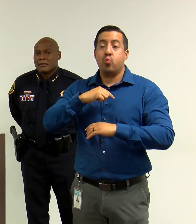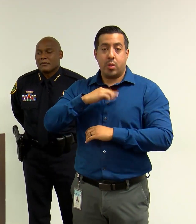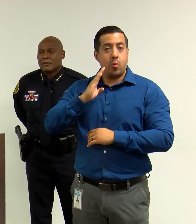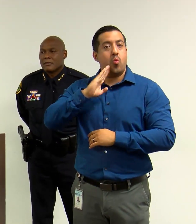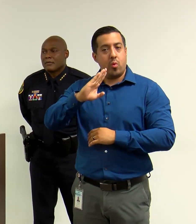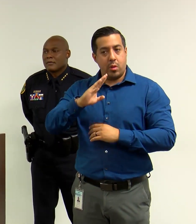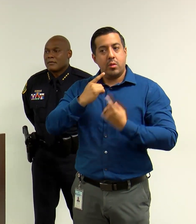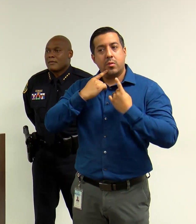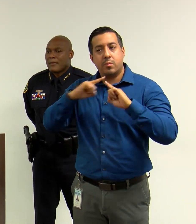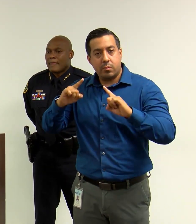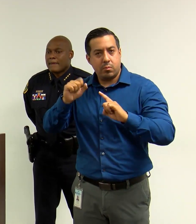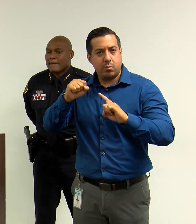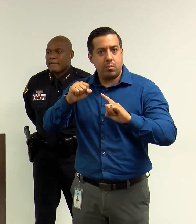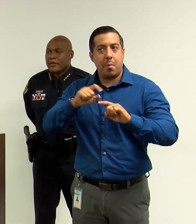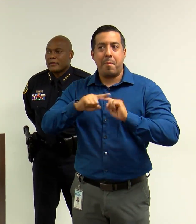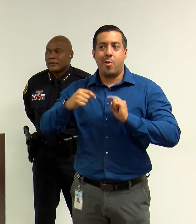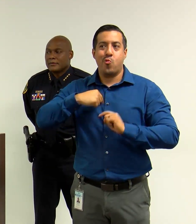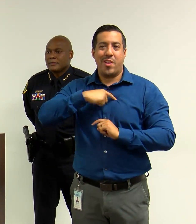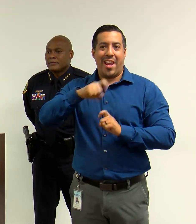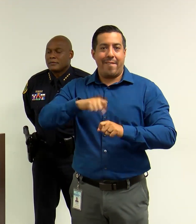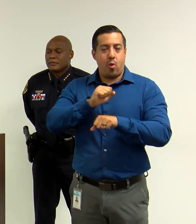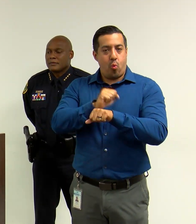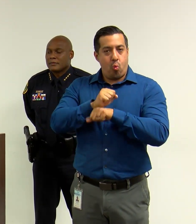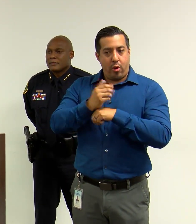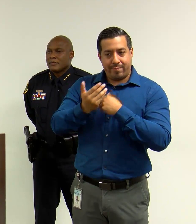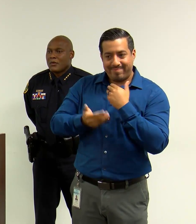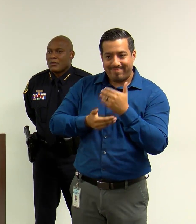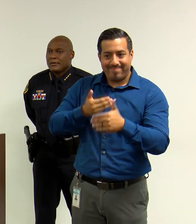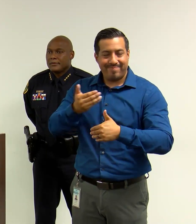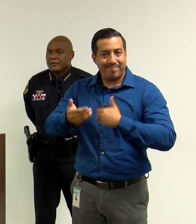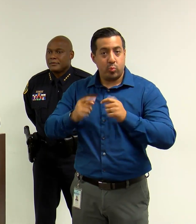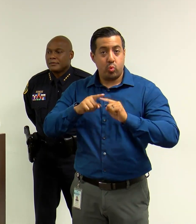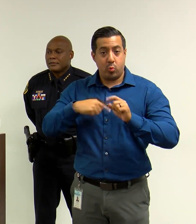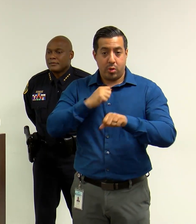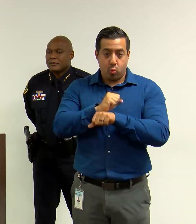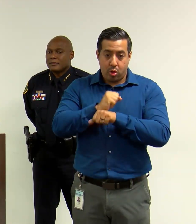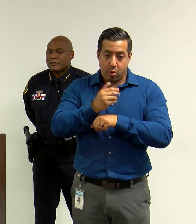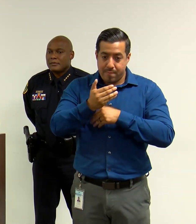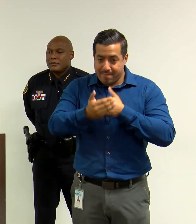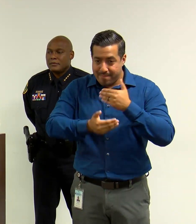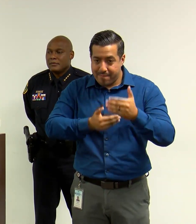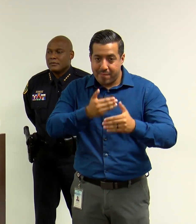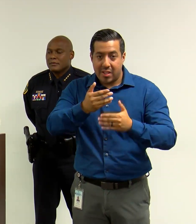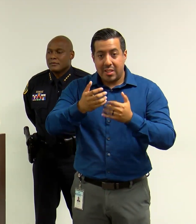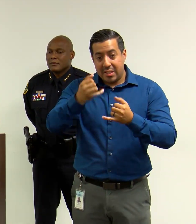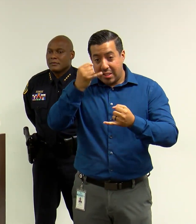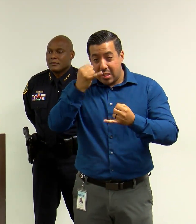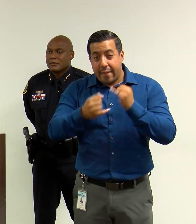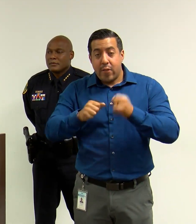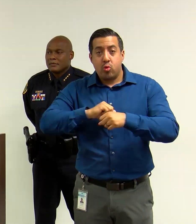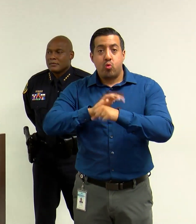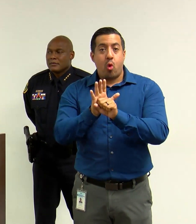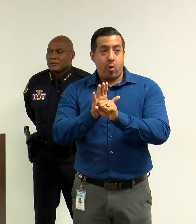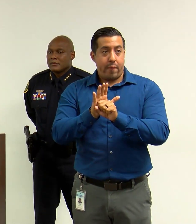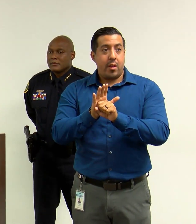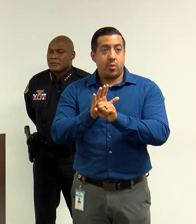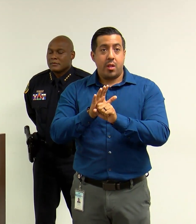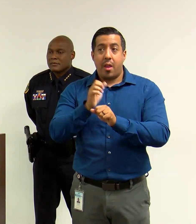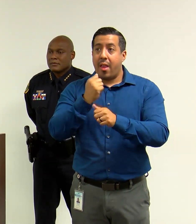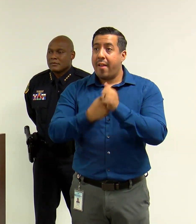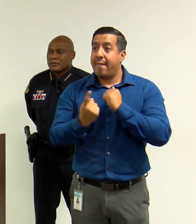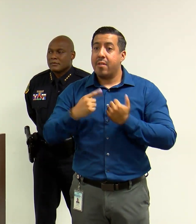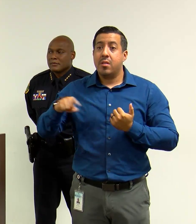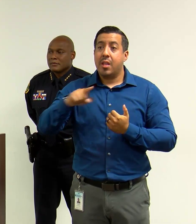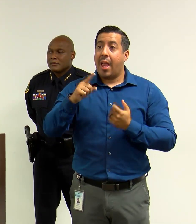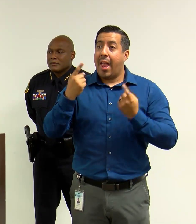it, but we're going to have to work through it. As we work through the end of this coronavirus and everything else that's